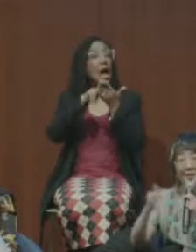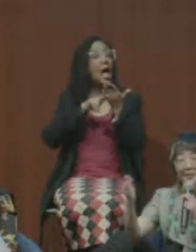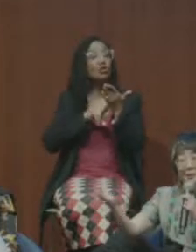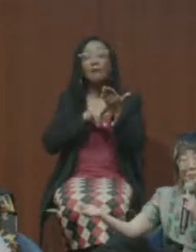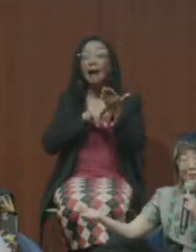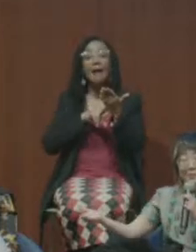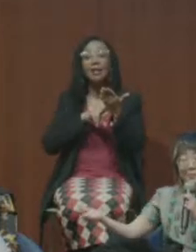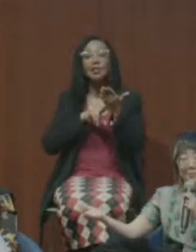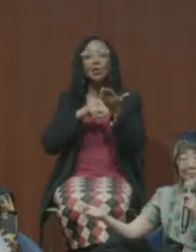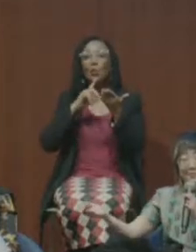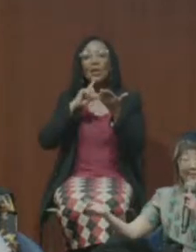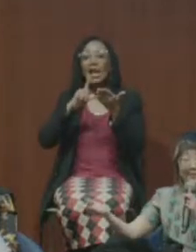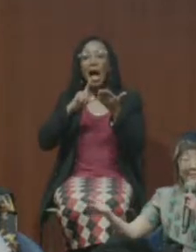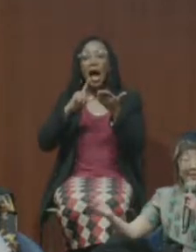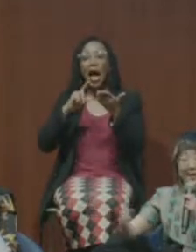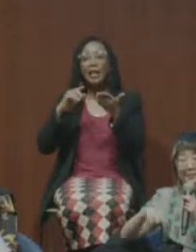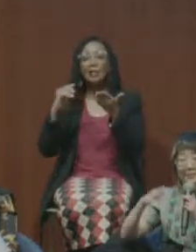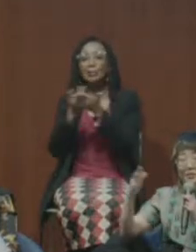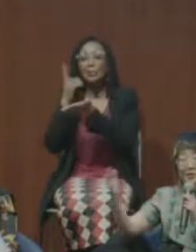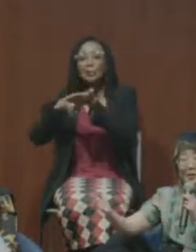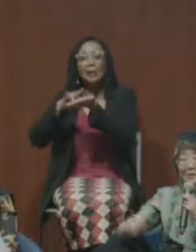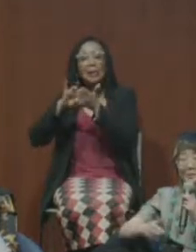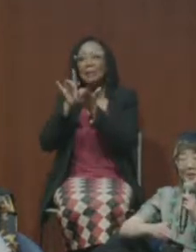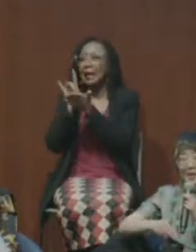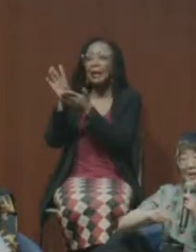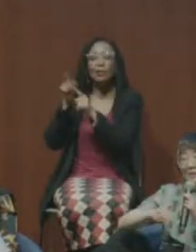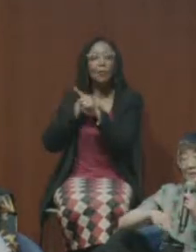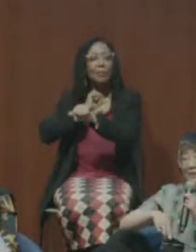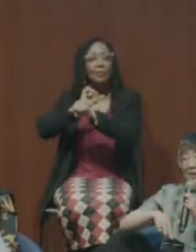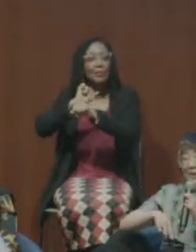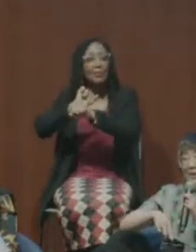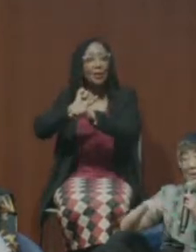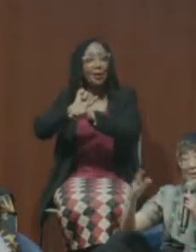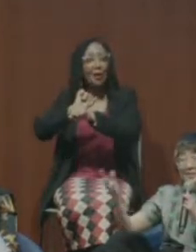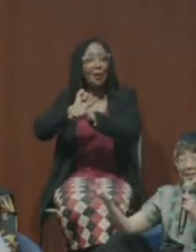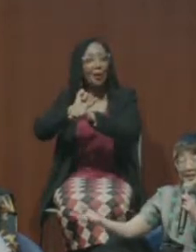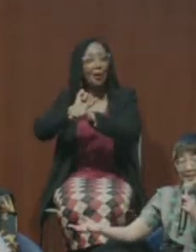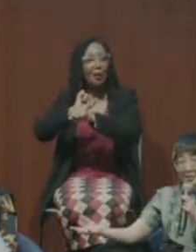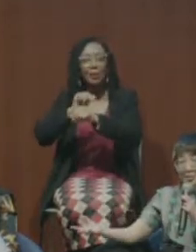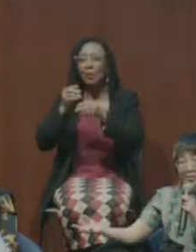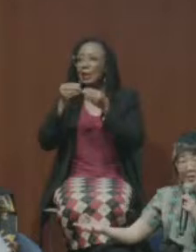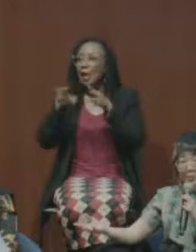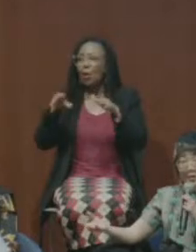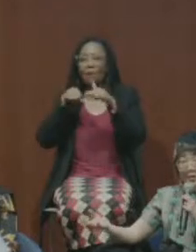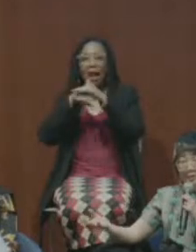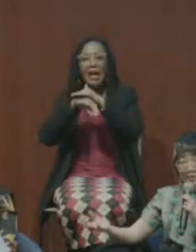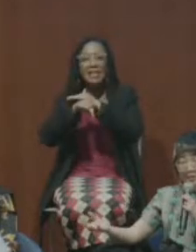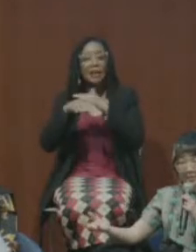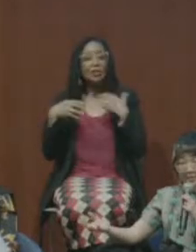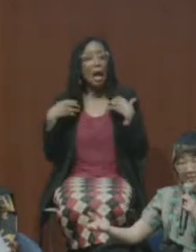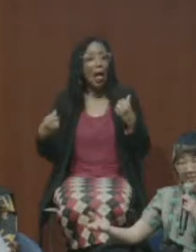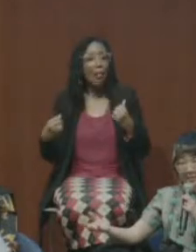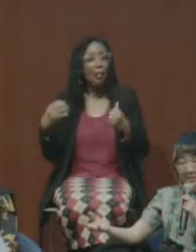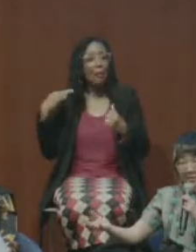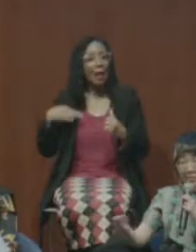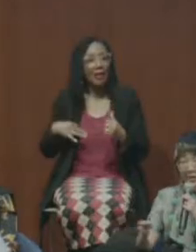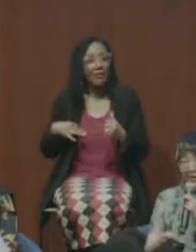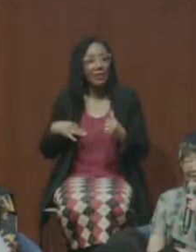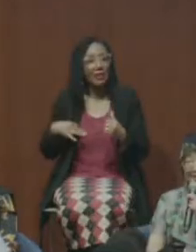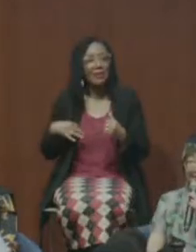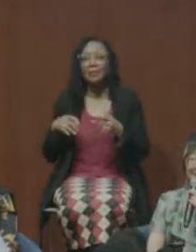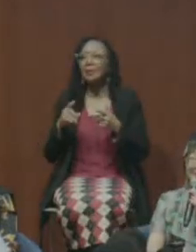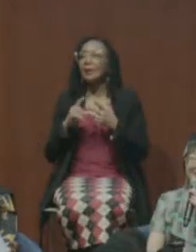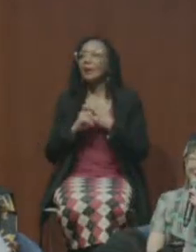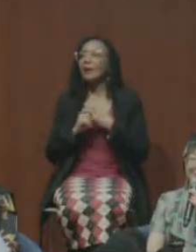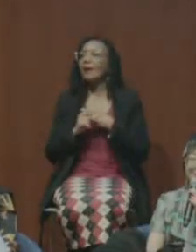which kicked people out of their jobs. They lost access to health benefits,